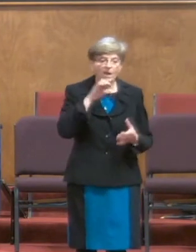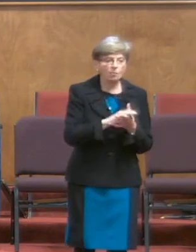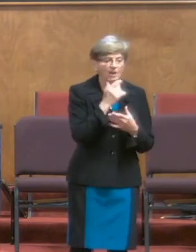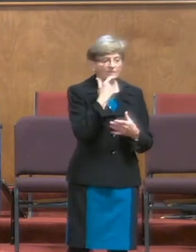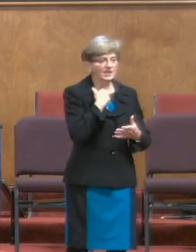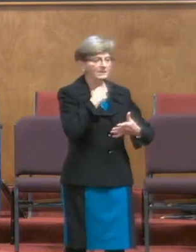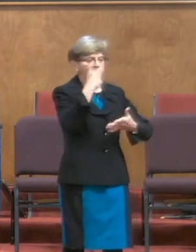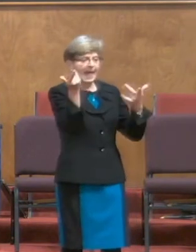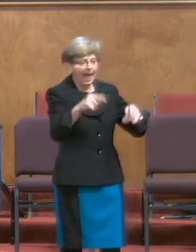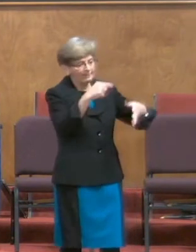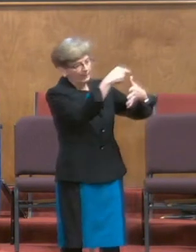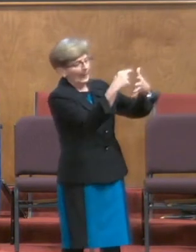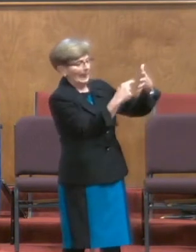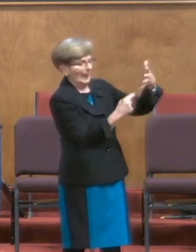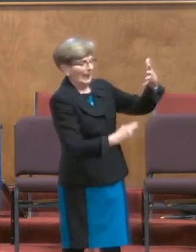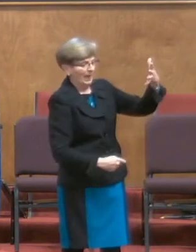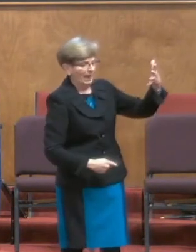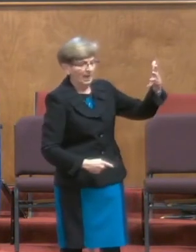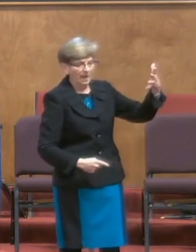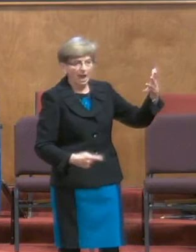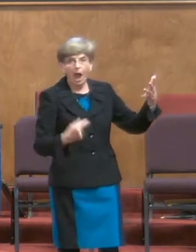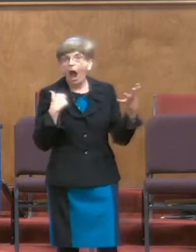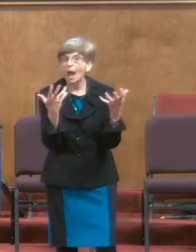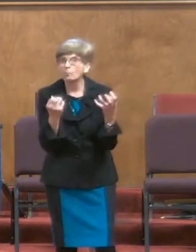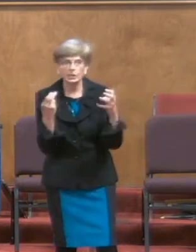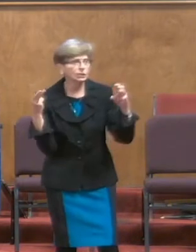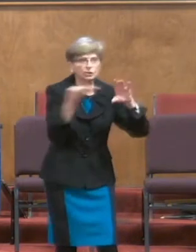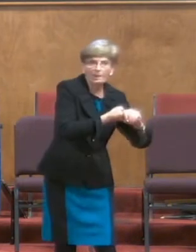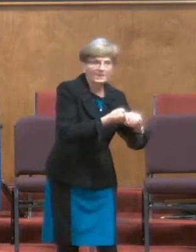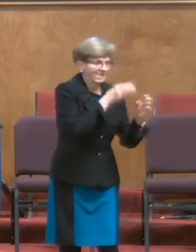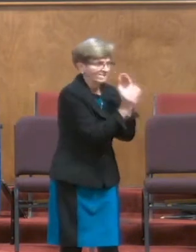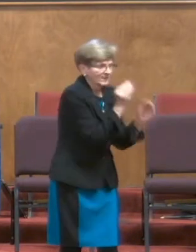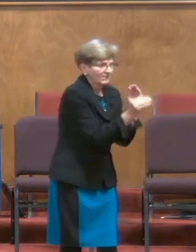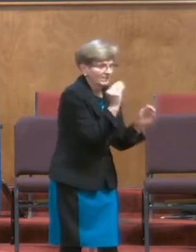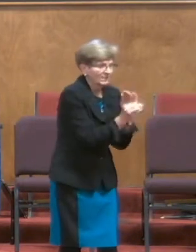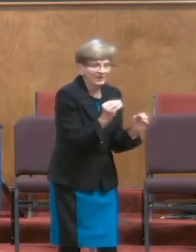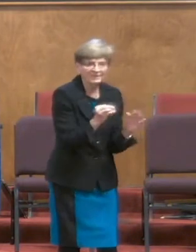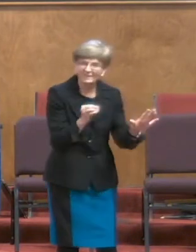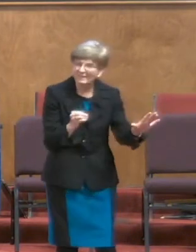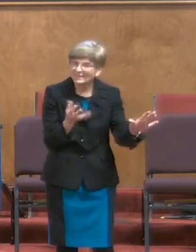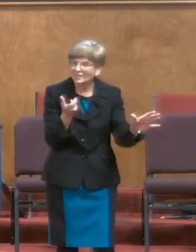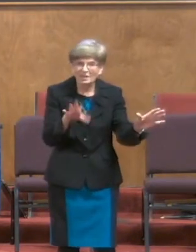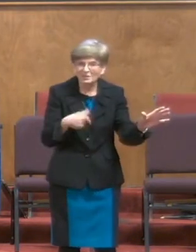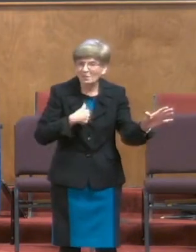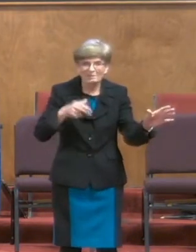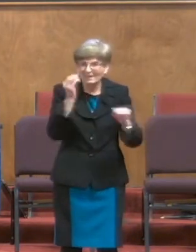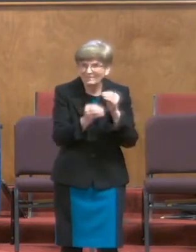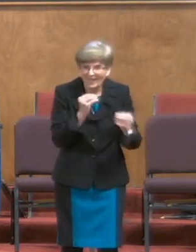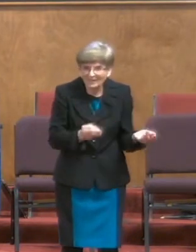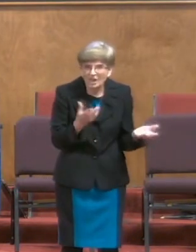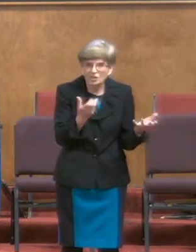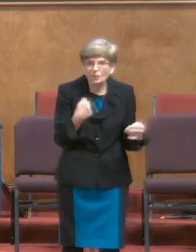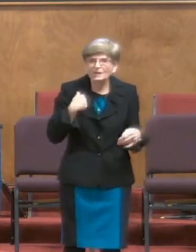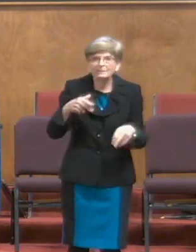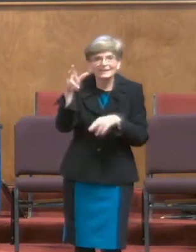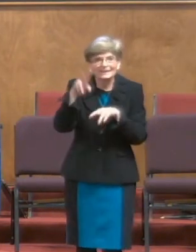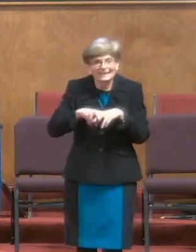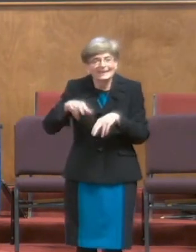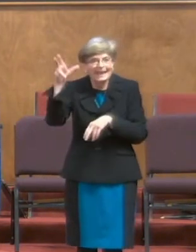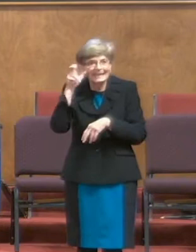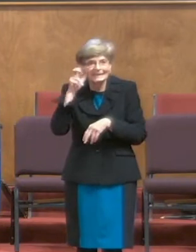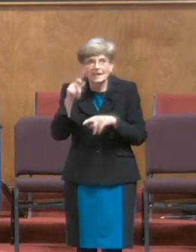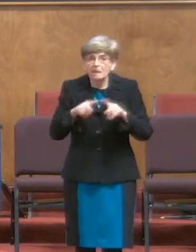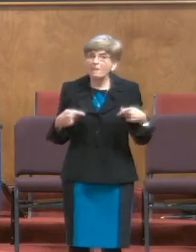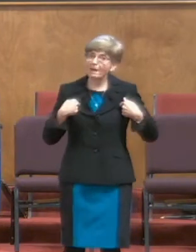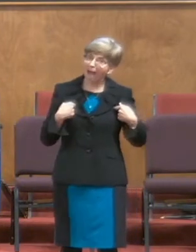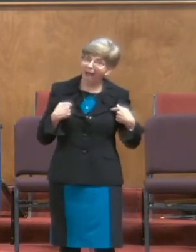right? She doesn't want me to fix anything. She just wants me to listen. She just wants me to be an ear. And I want to fix everything.